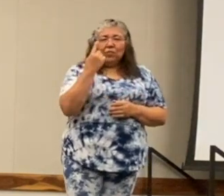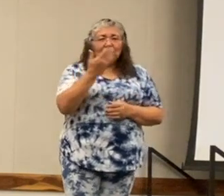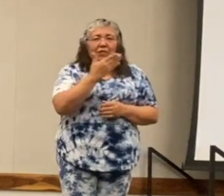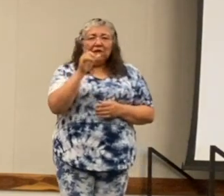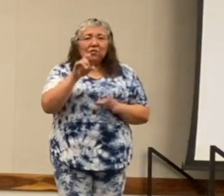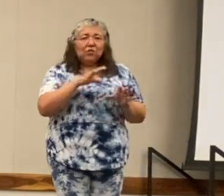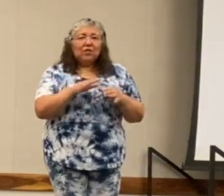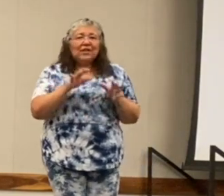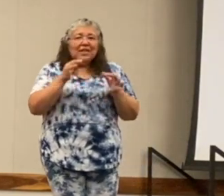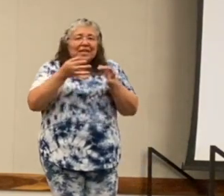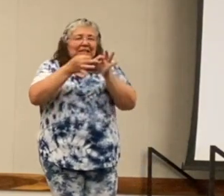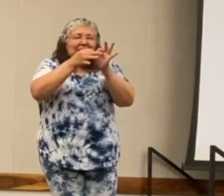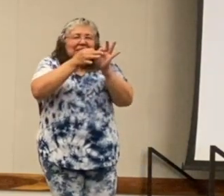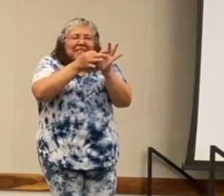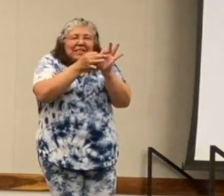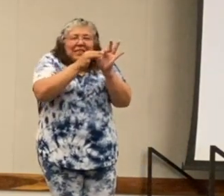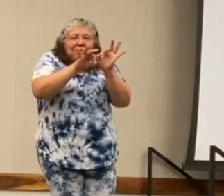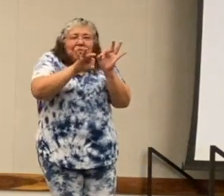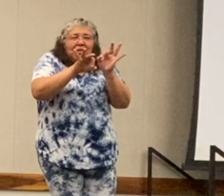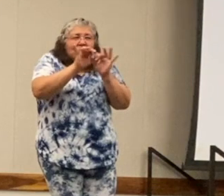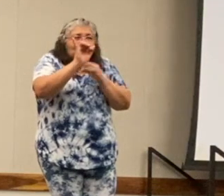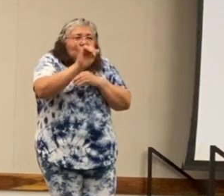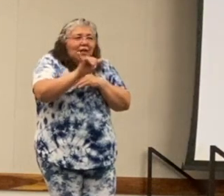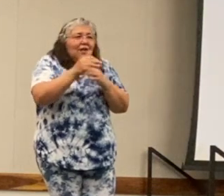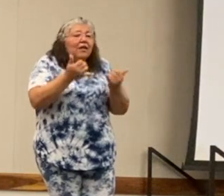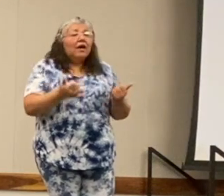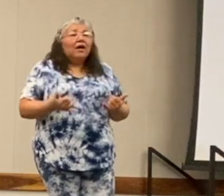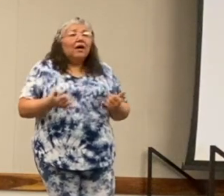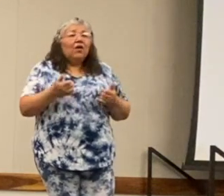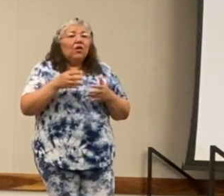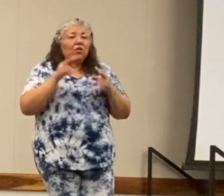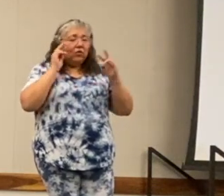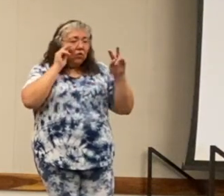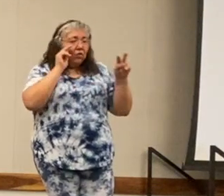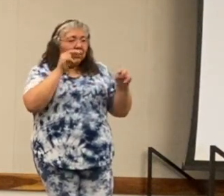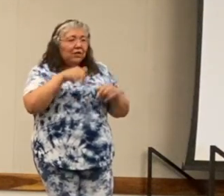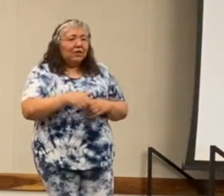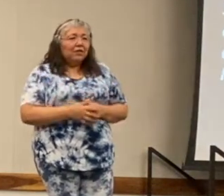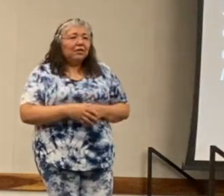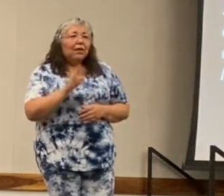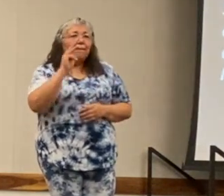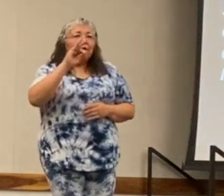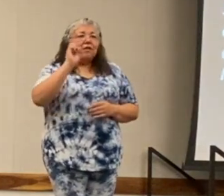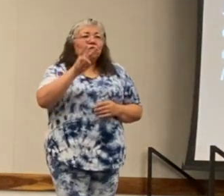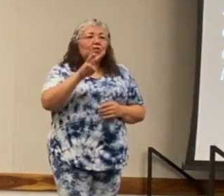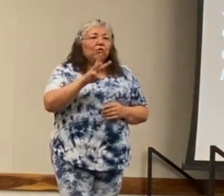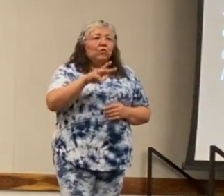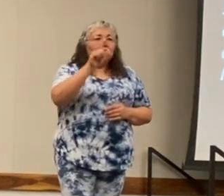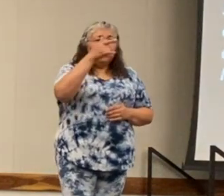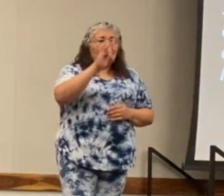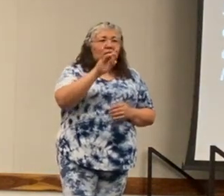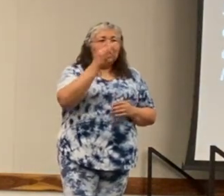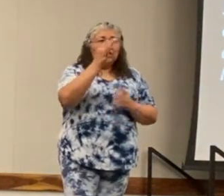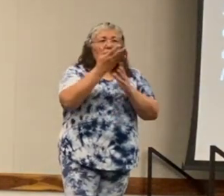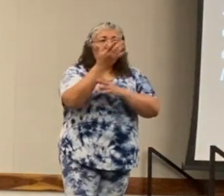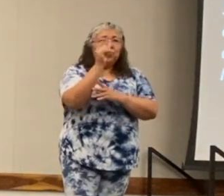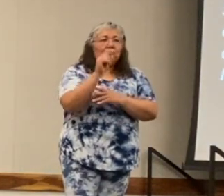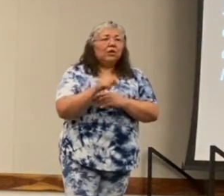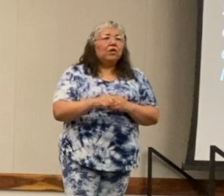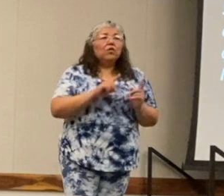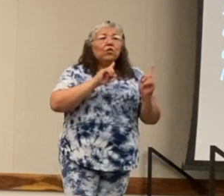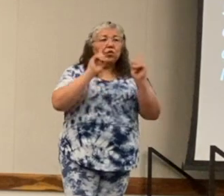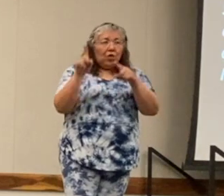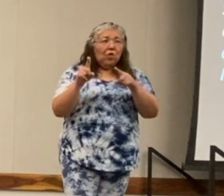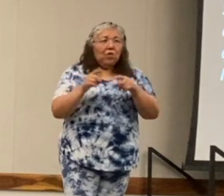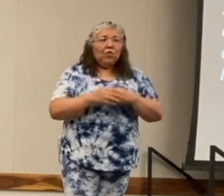as simple as that. Right? Check this out. Listen to what Matthew 28, 19 through 20 says. It says, go.